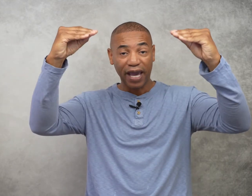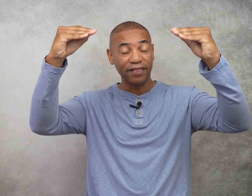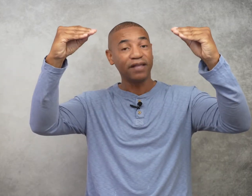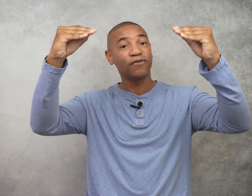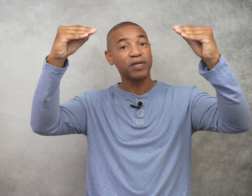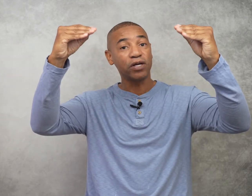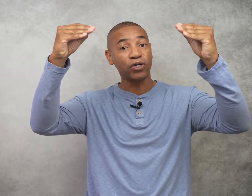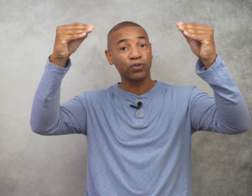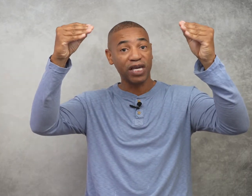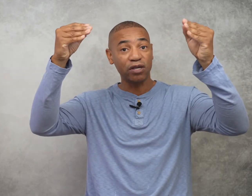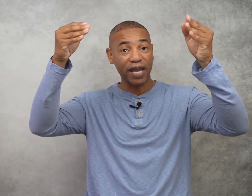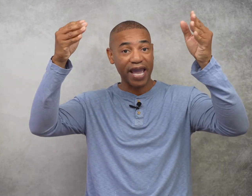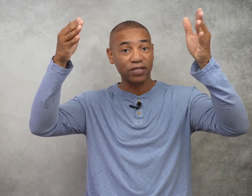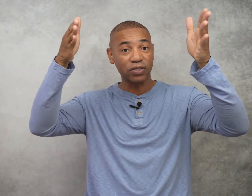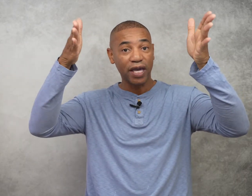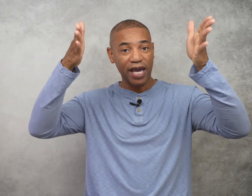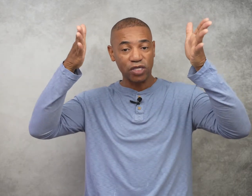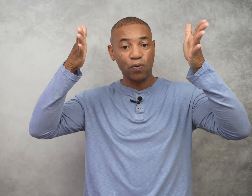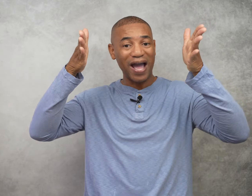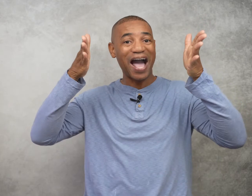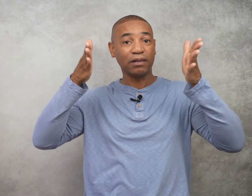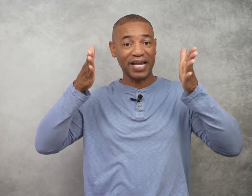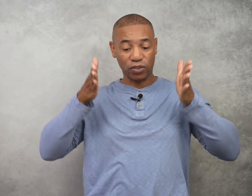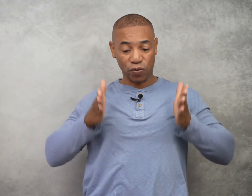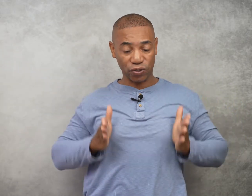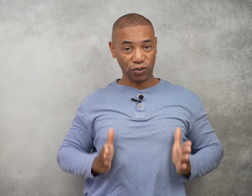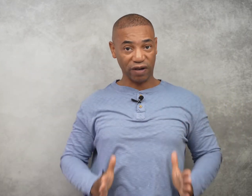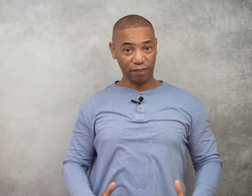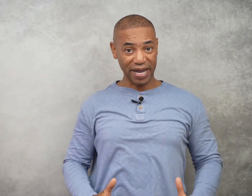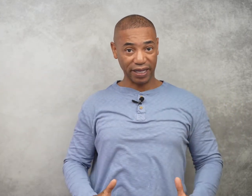then from here you'll take your hands and you will outline the torso of the body